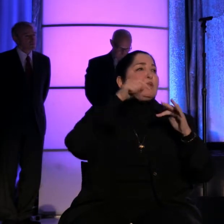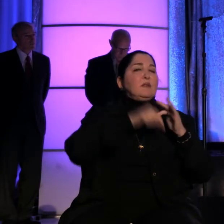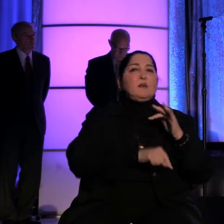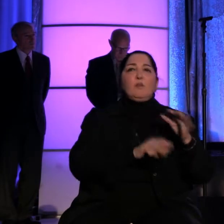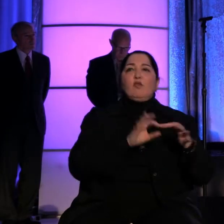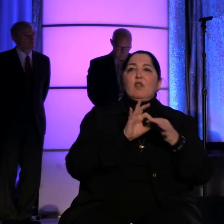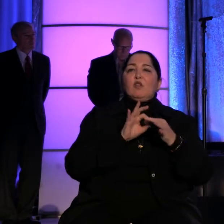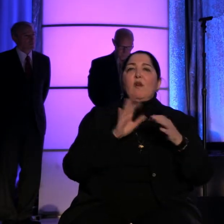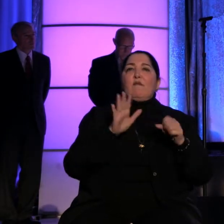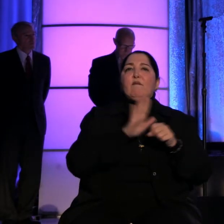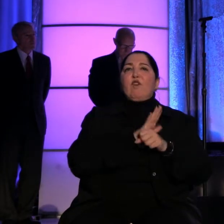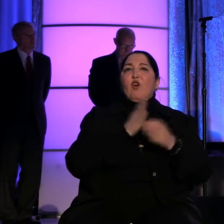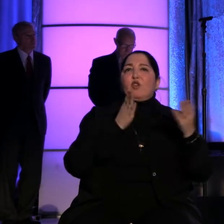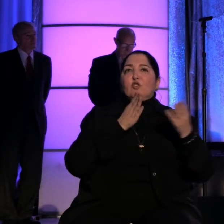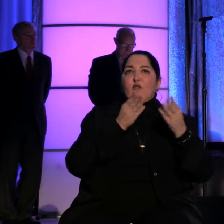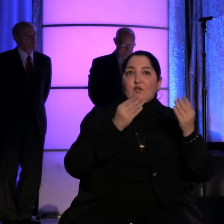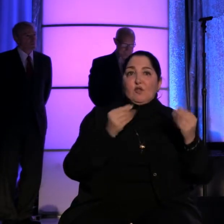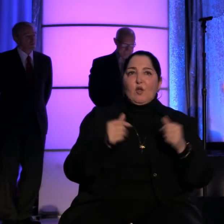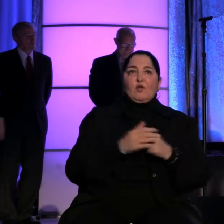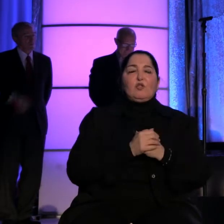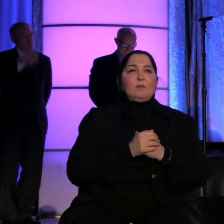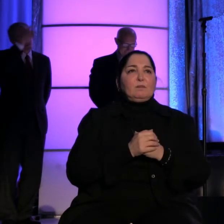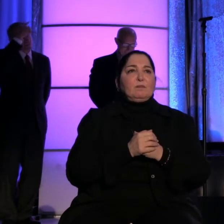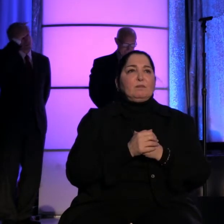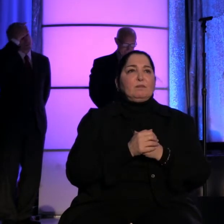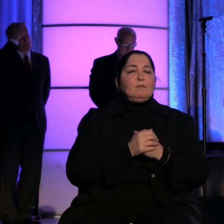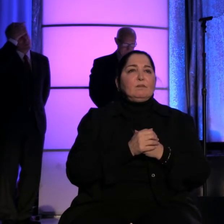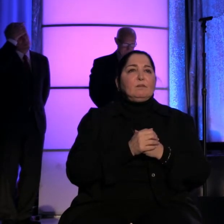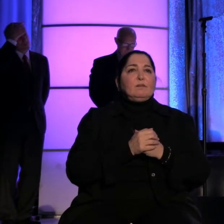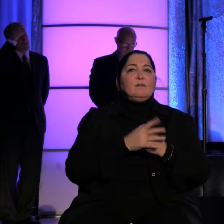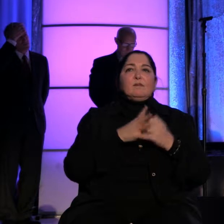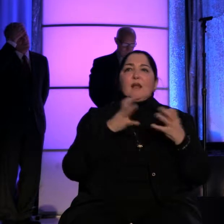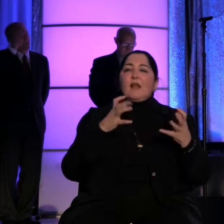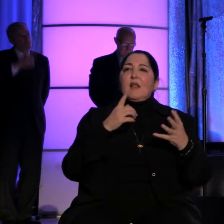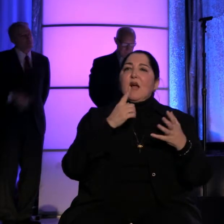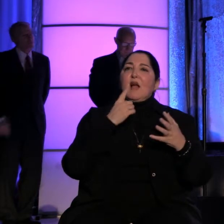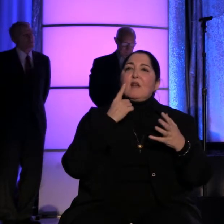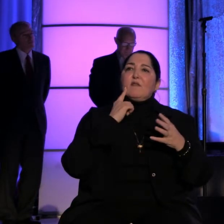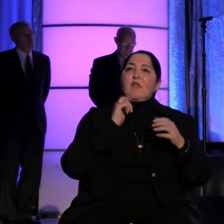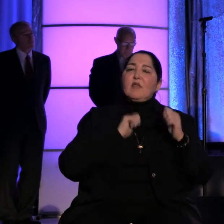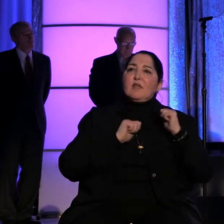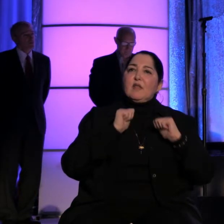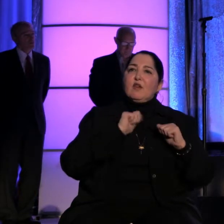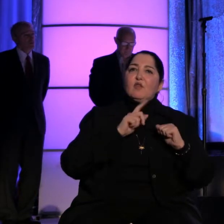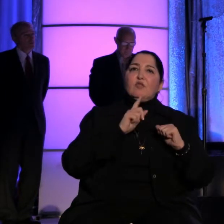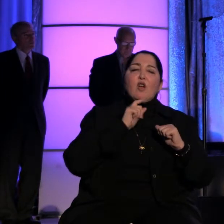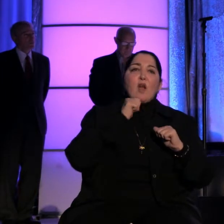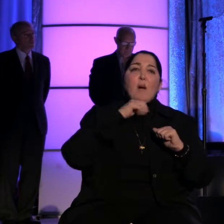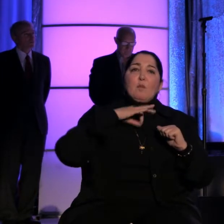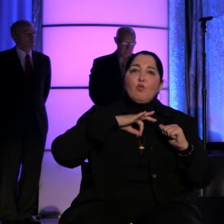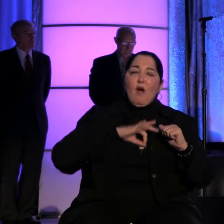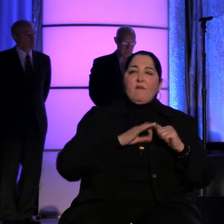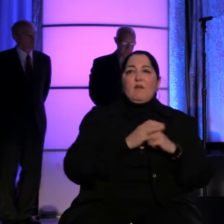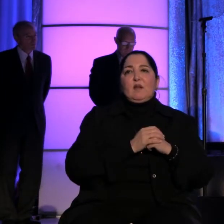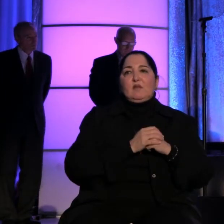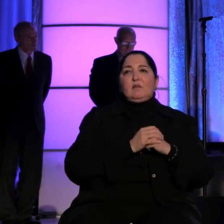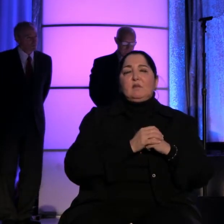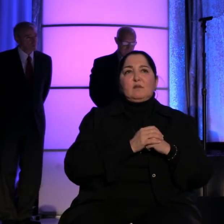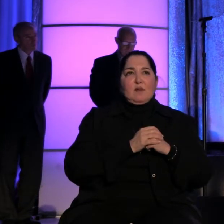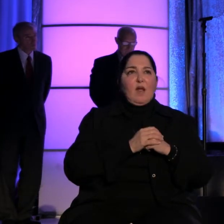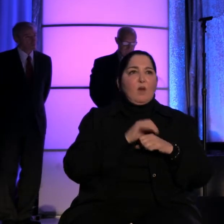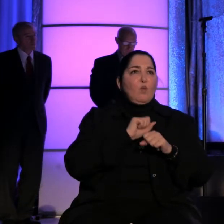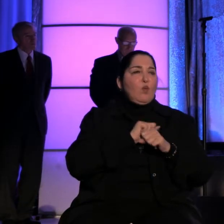call the full service solution. You know, a lot of the PACs out there, a lot of the theaters are nonprofits that are operating at a